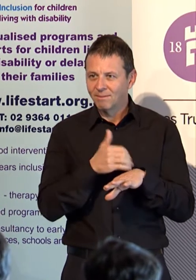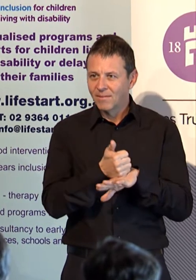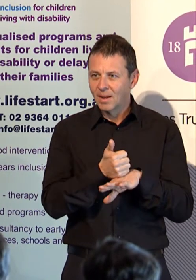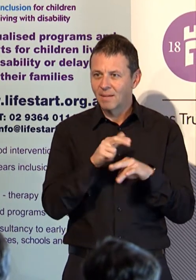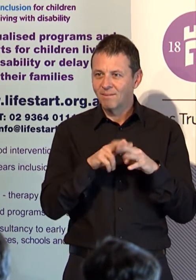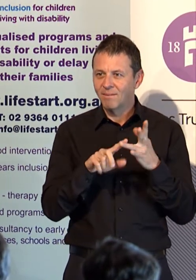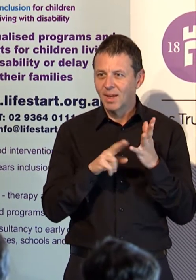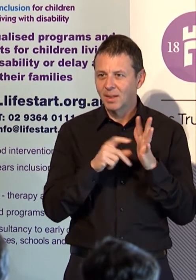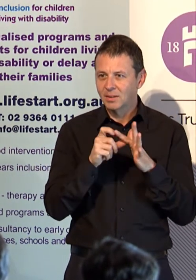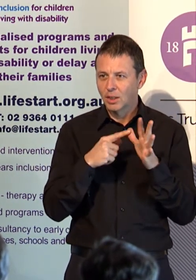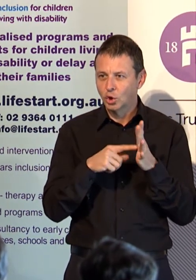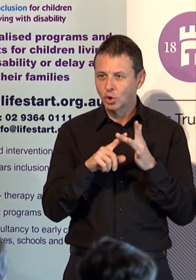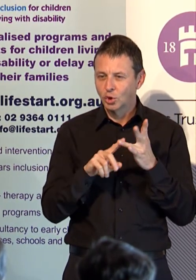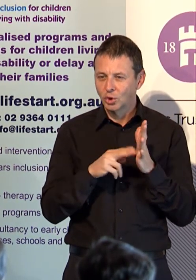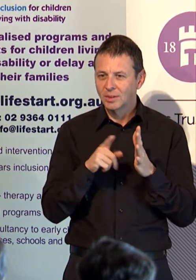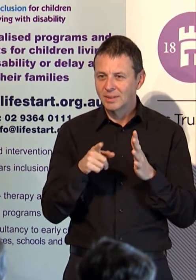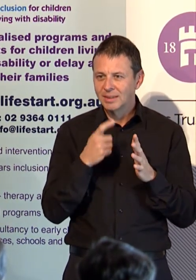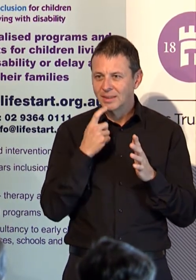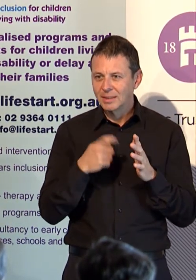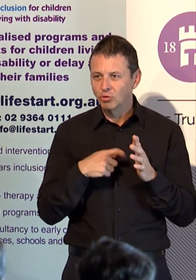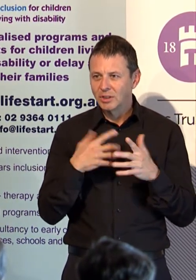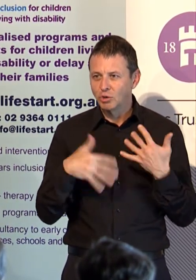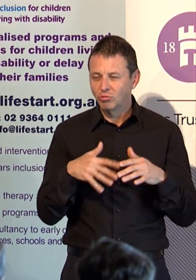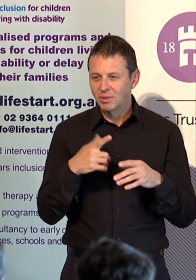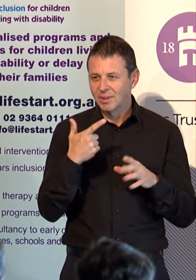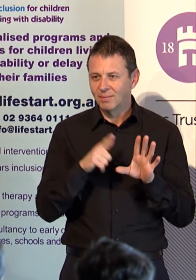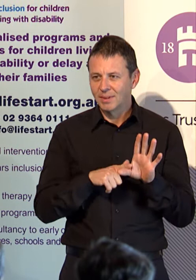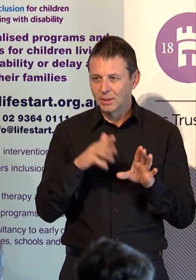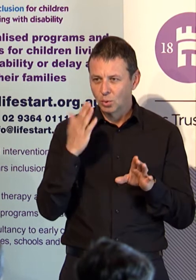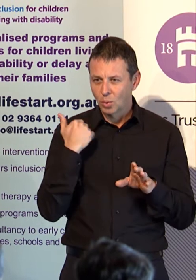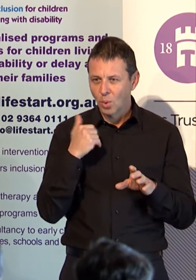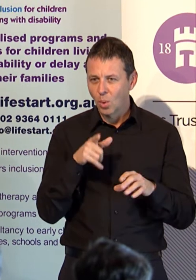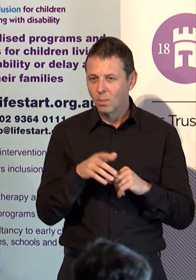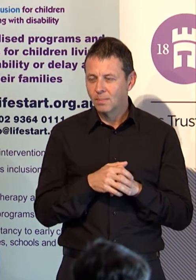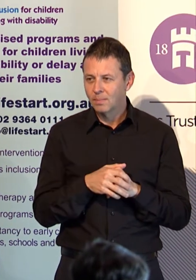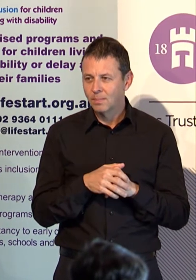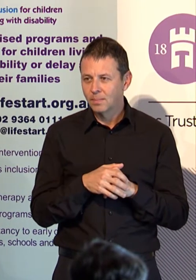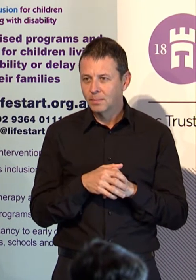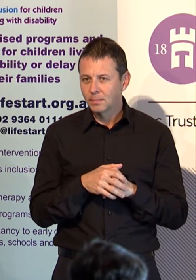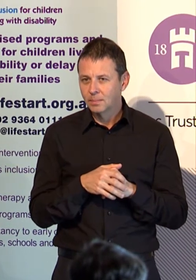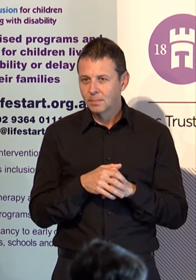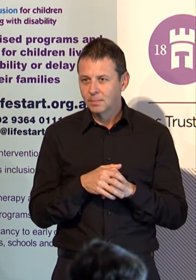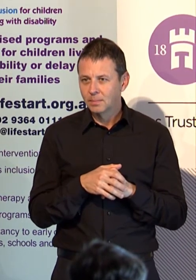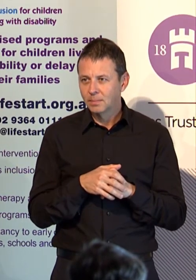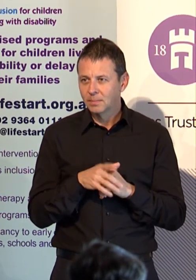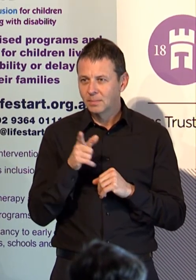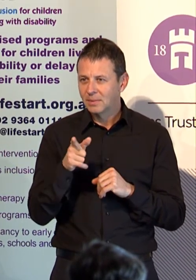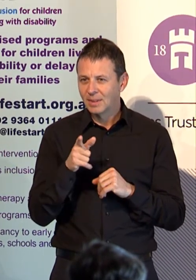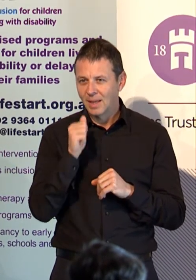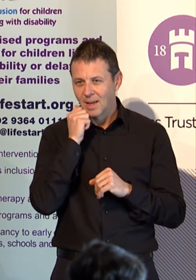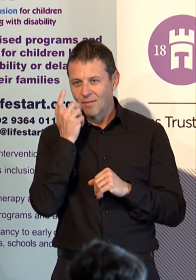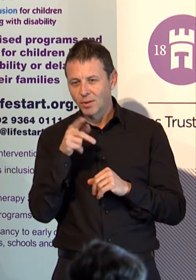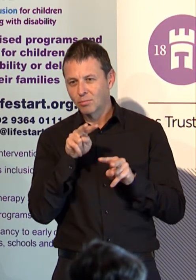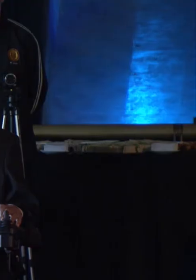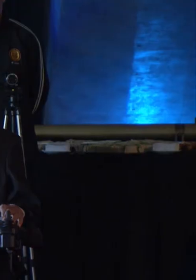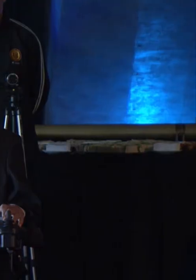catastrophic injury some 7 or so years ago, and he is a daily inspiration to